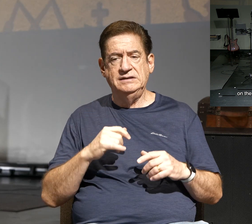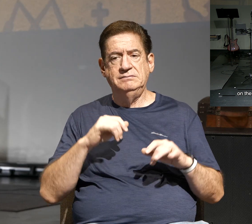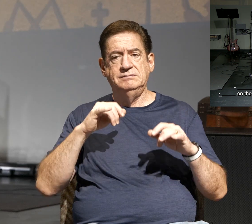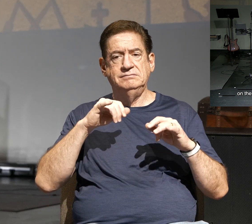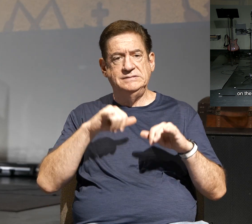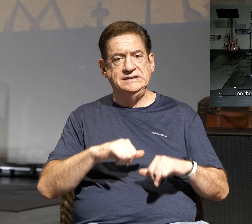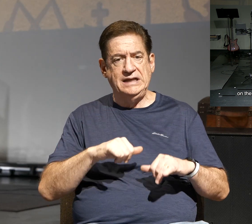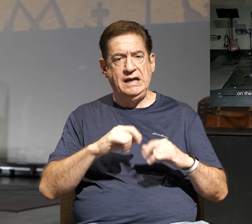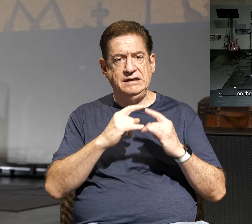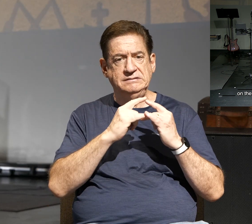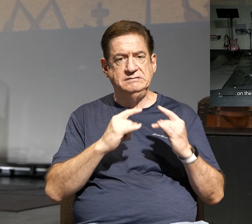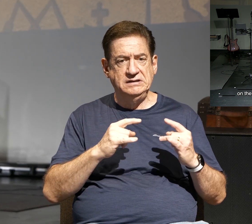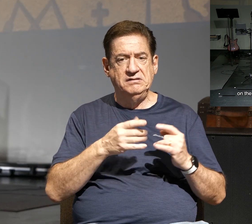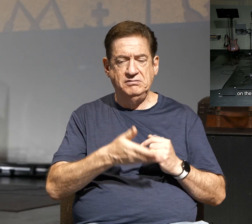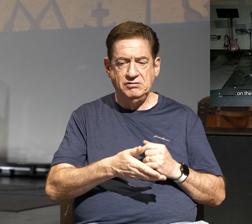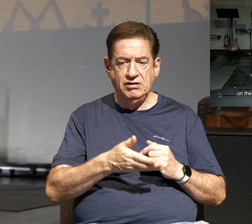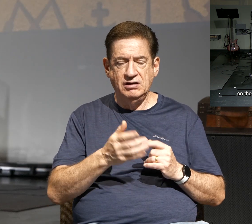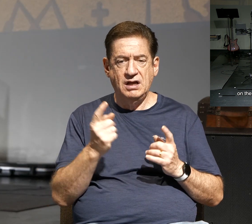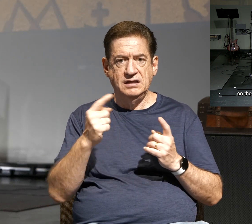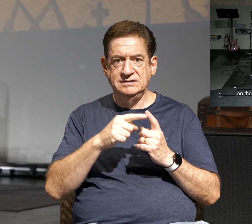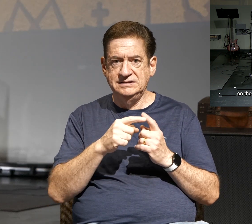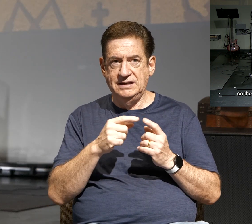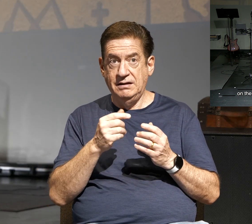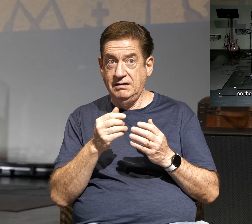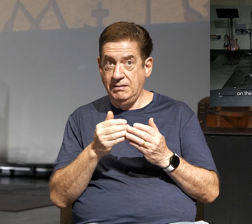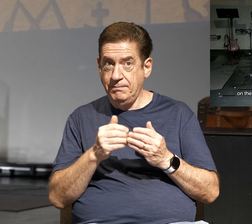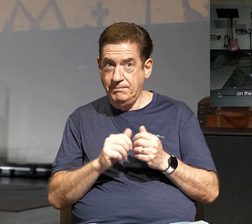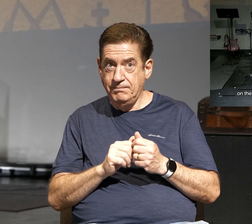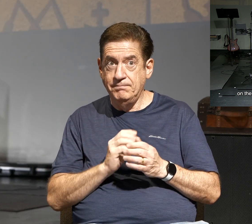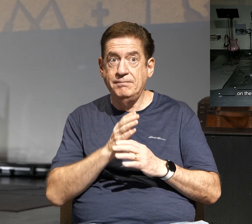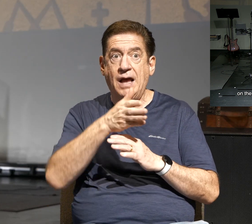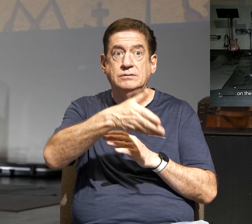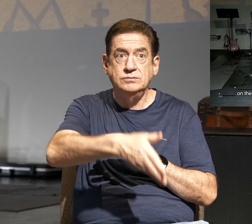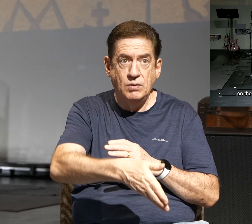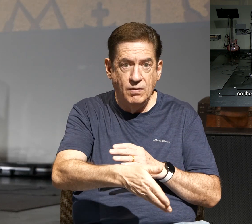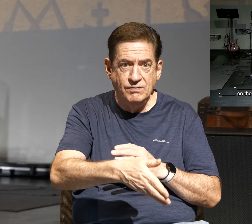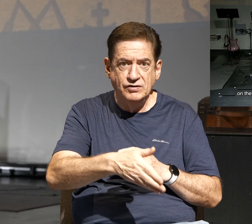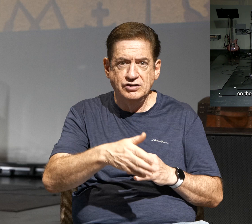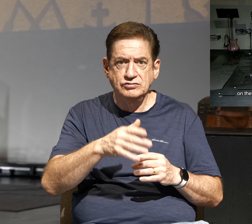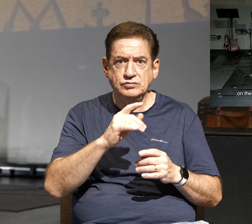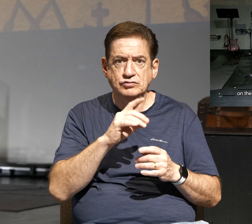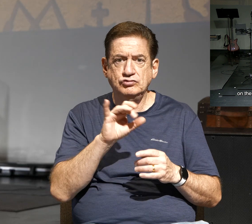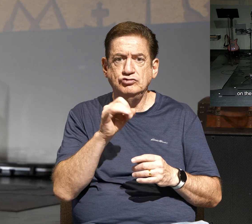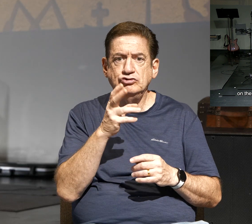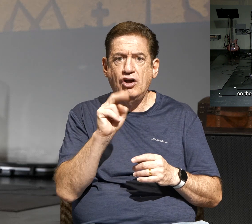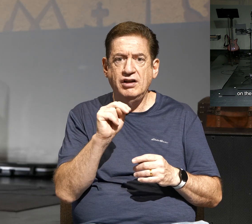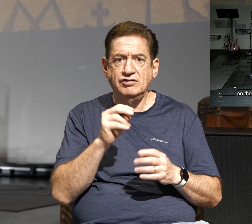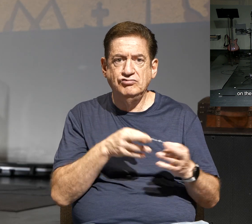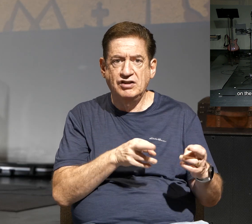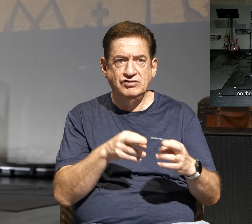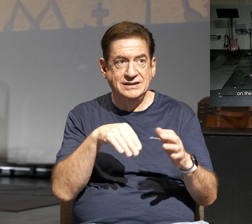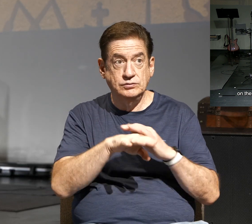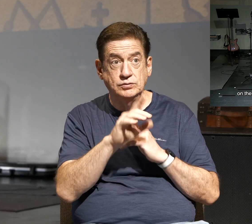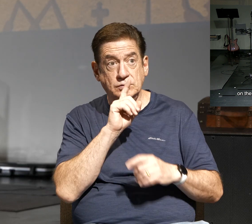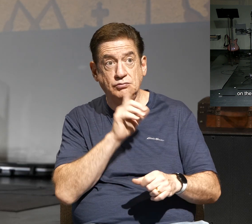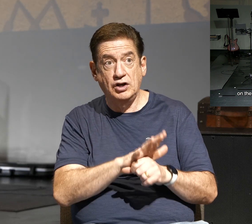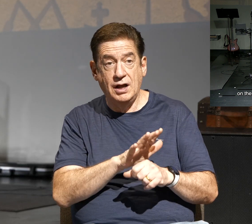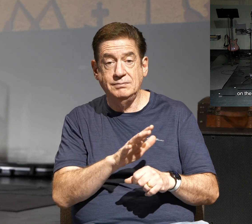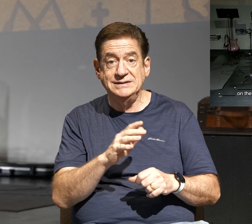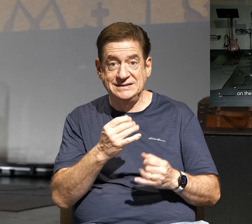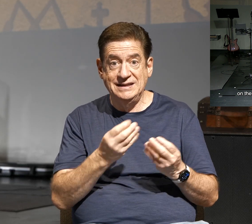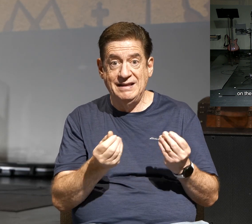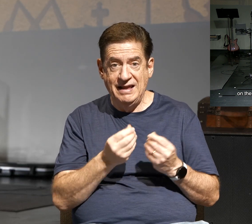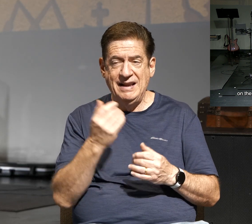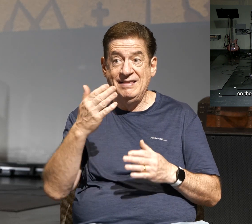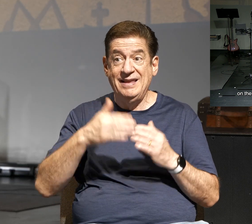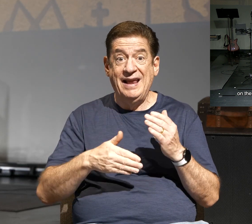they passed over. They're getting ready to pass over the Jordan River into the promised land. And at the end of 3 days, the